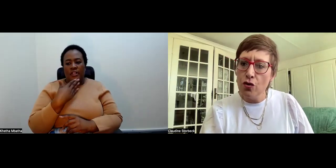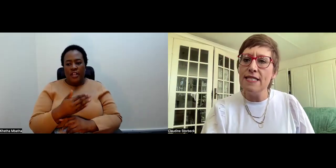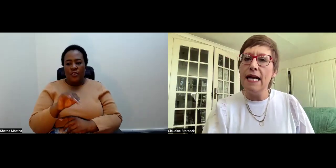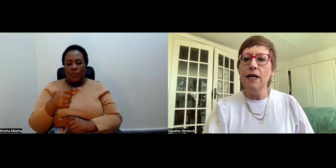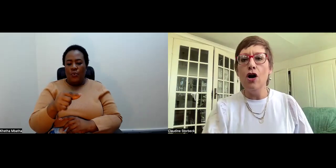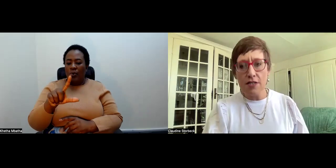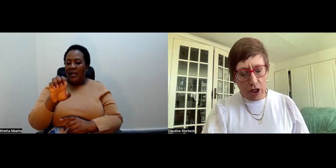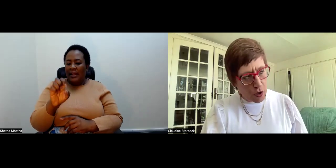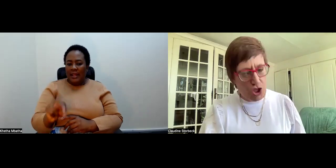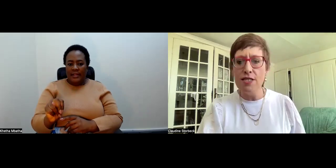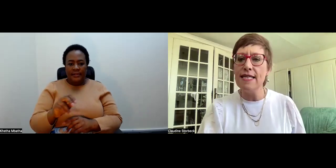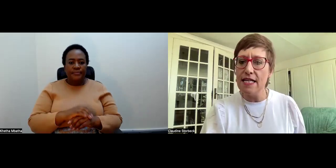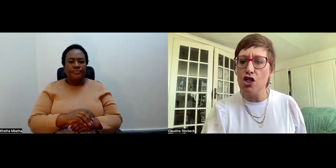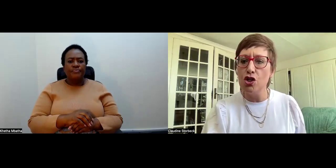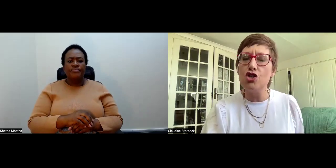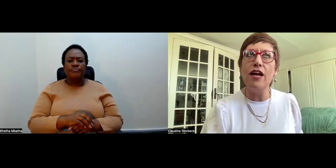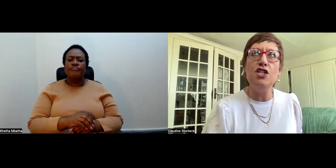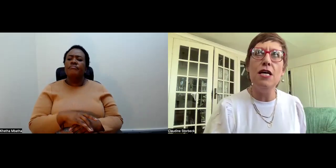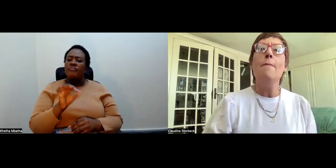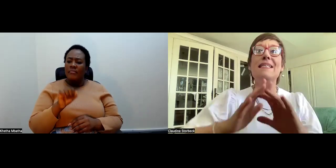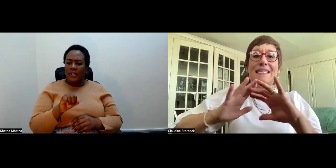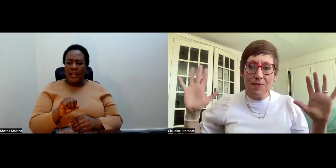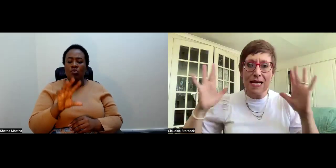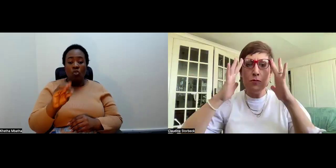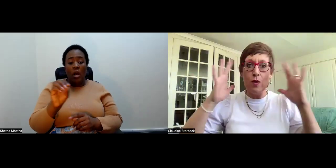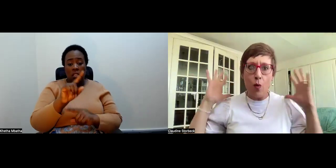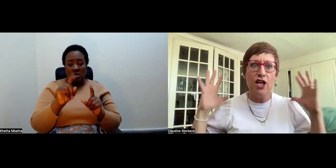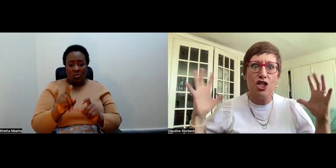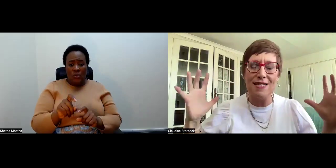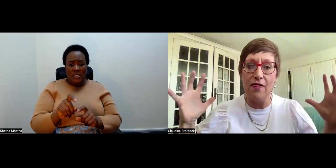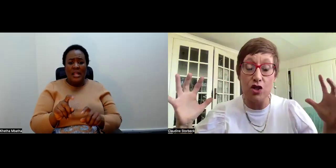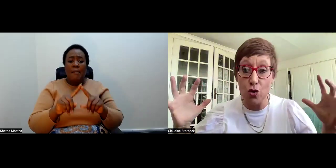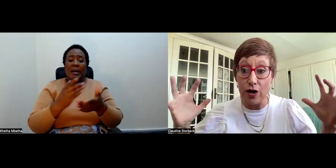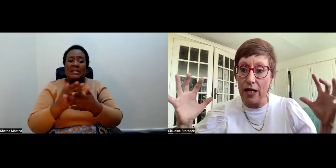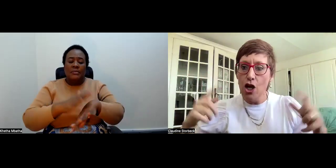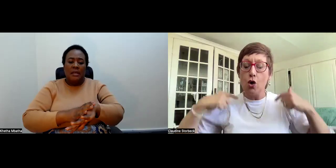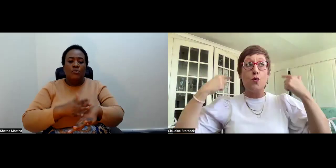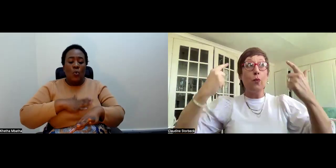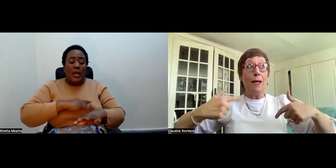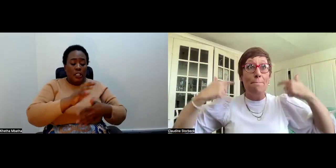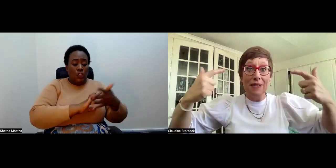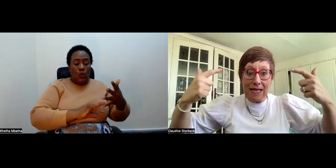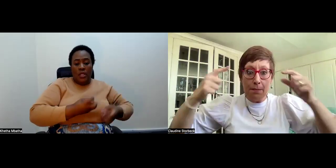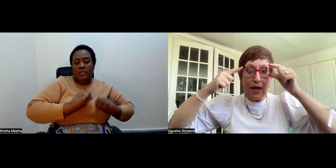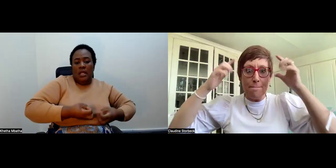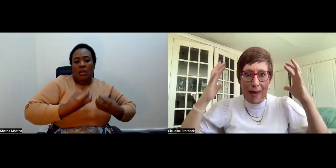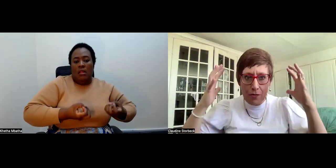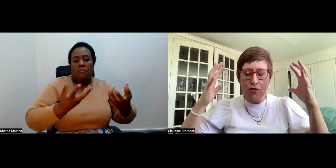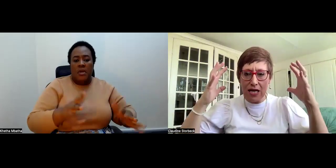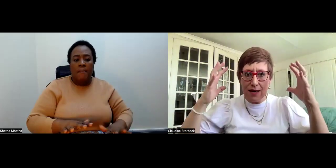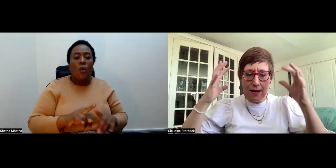During storytelling, asking questions, yes, it's a good strategy, but sometimes we want to just tell the story because we want to build up